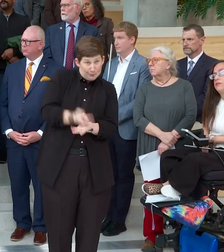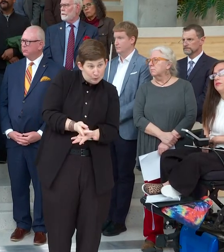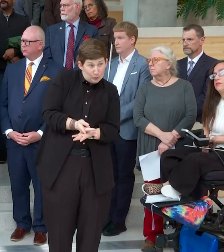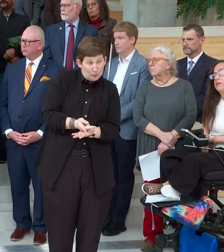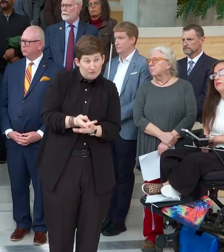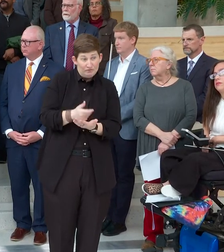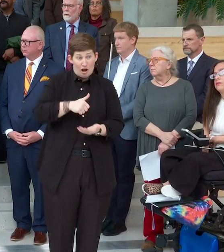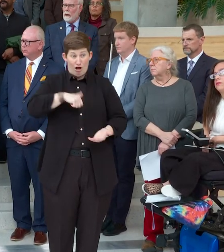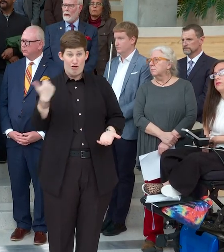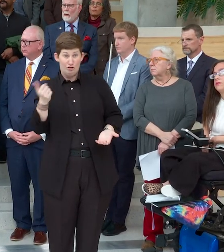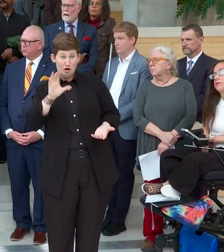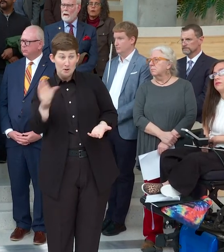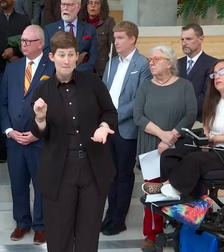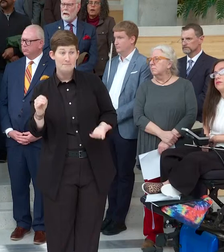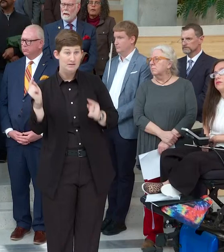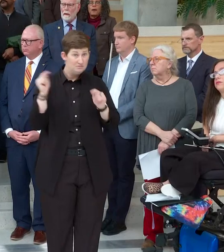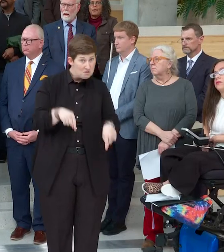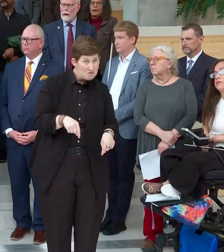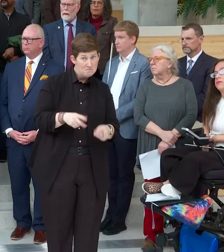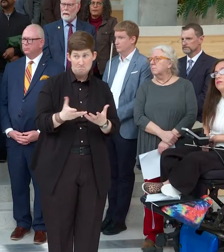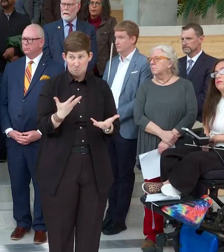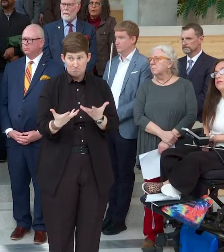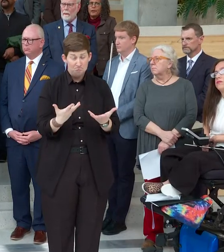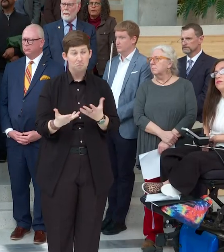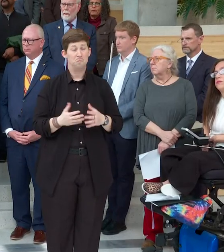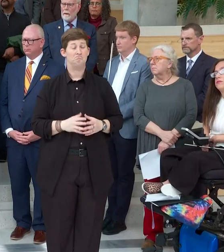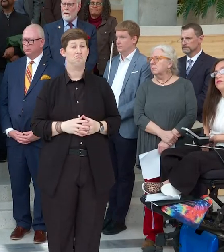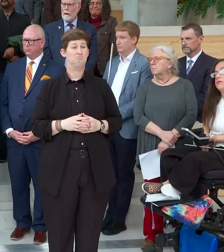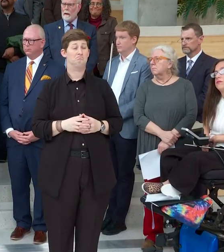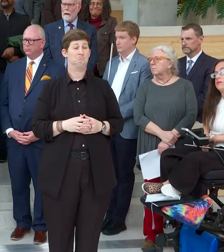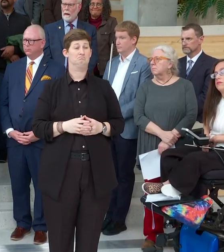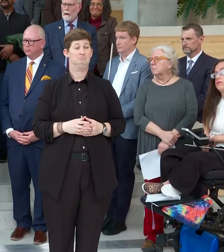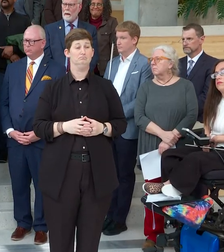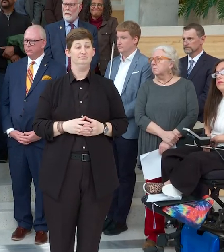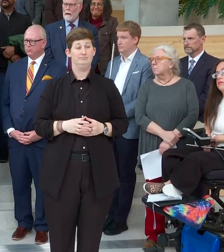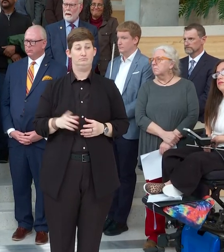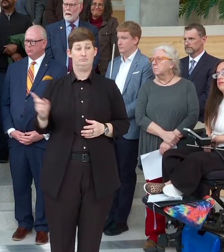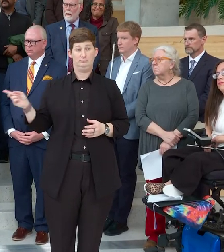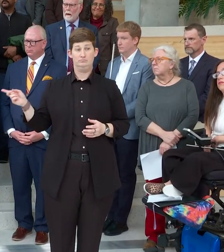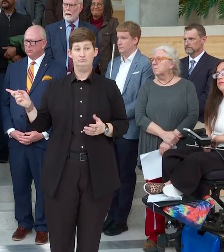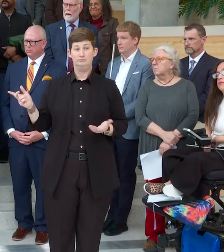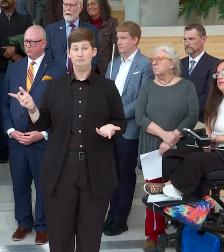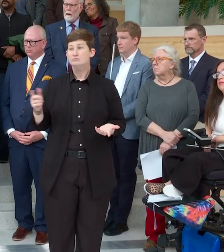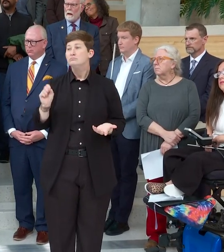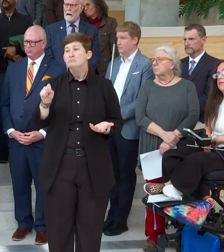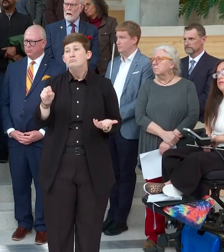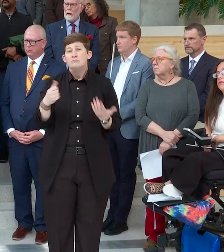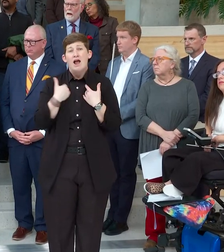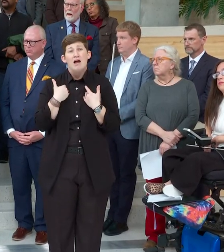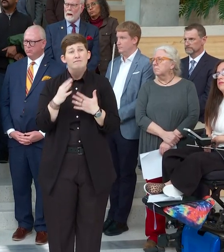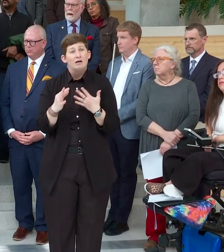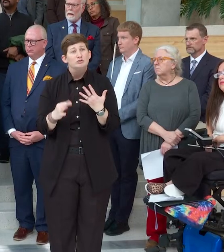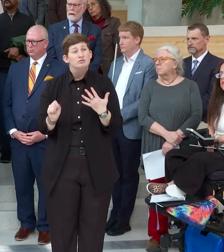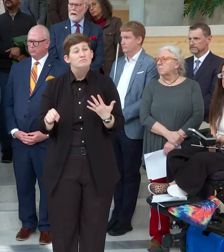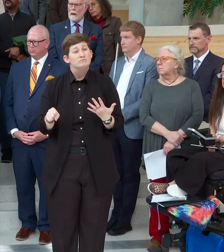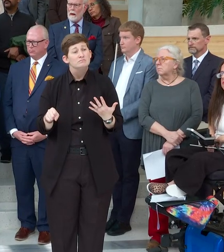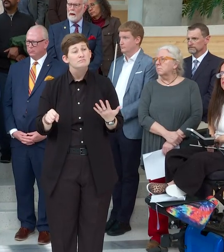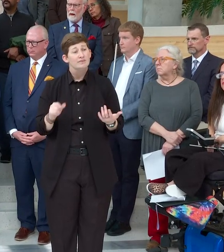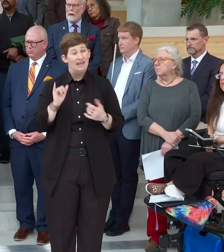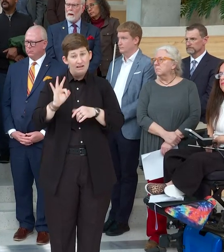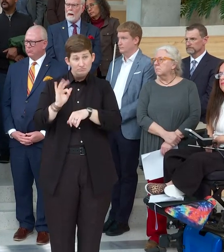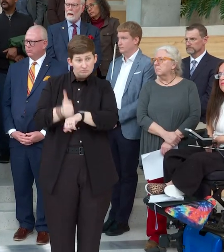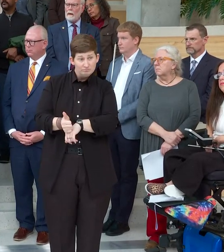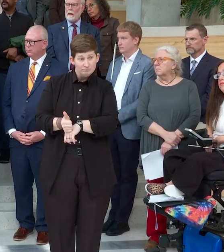Why is that? Why are they not an option? Why are they not a solution to this? They are an option. If they're able to get set up, they could be